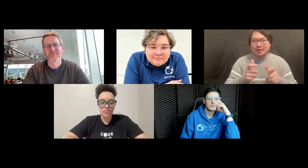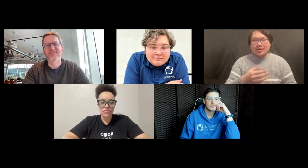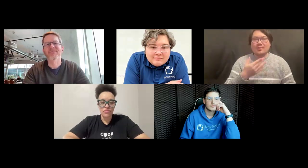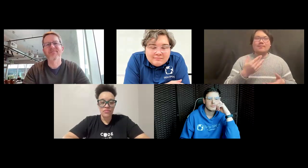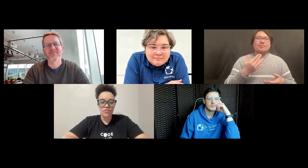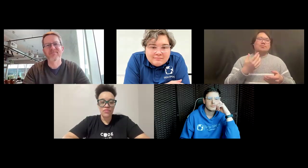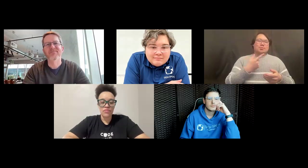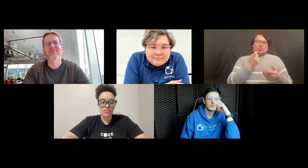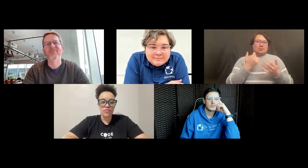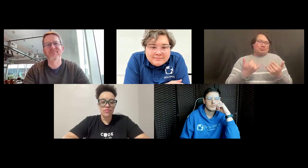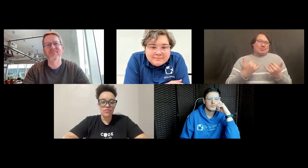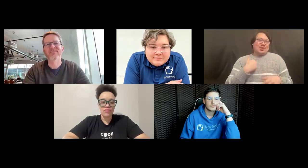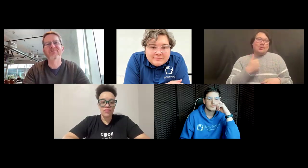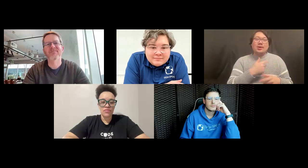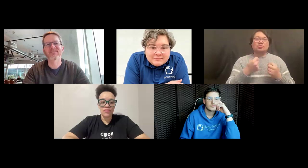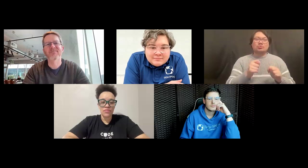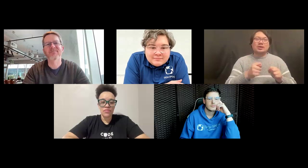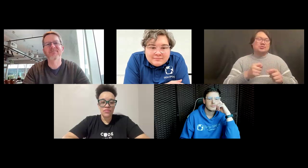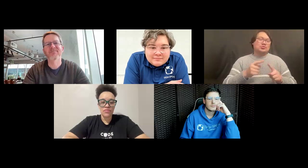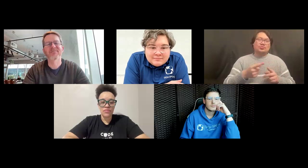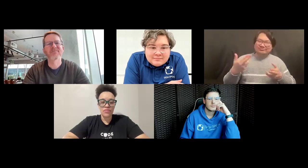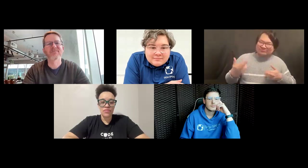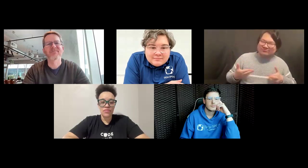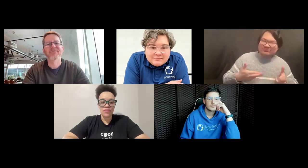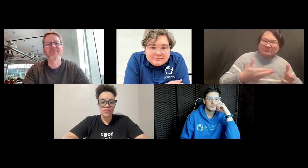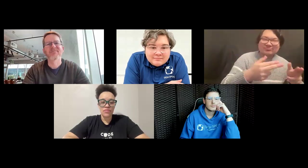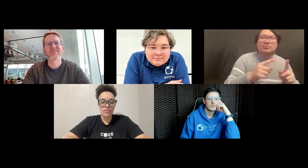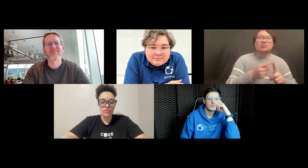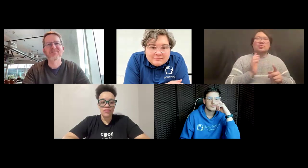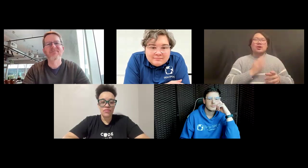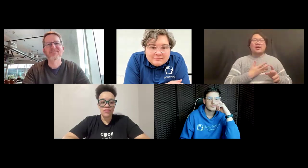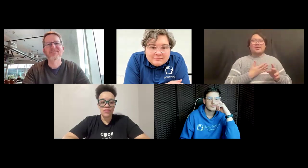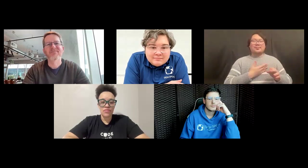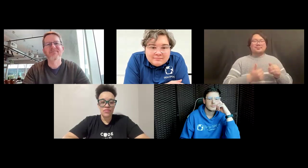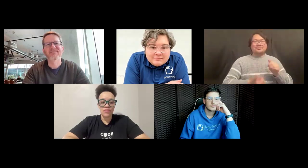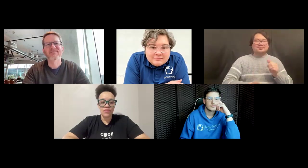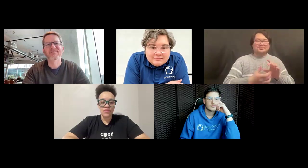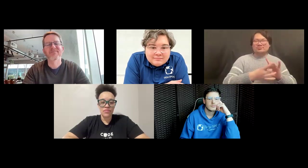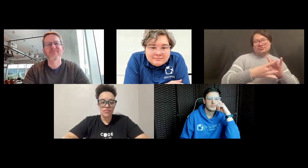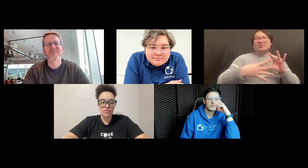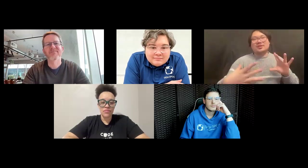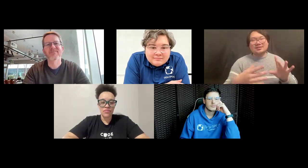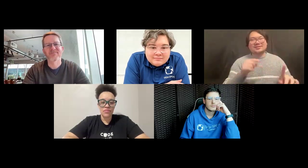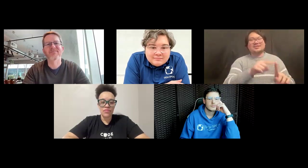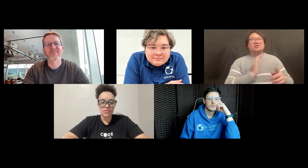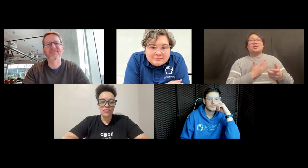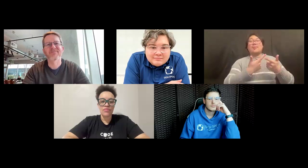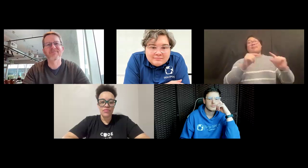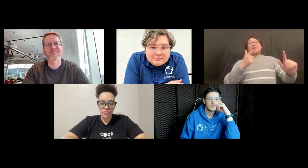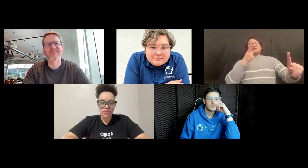maybe it can be hard for us to engage as quickly as others just because of our limited resources. And so sometimes